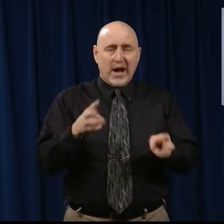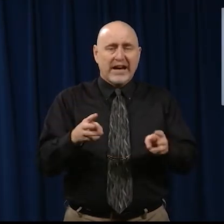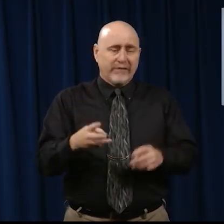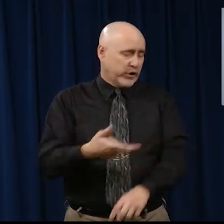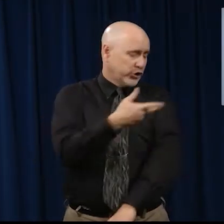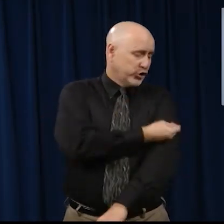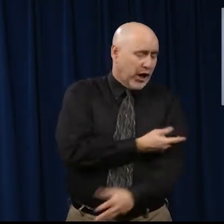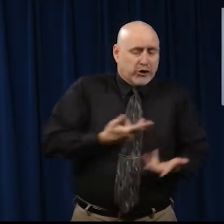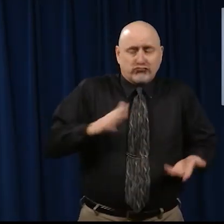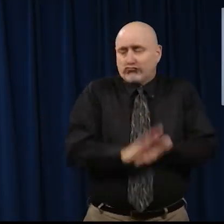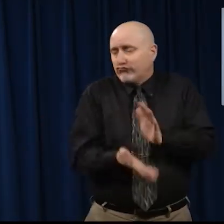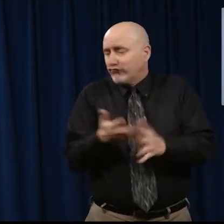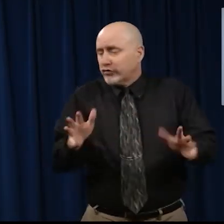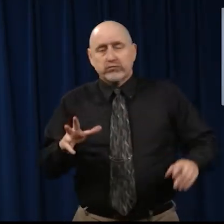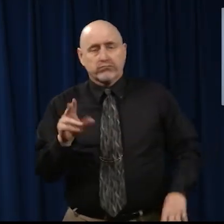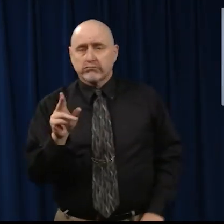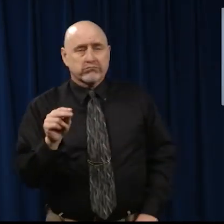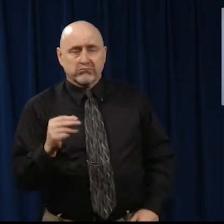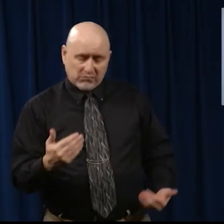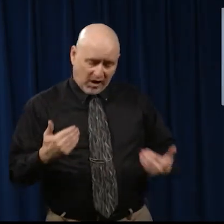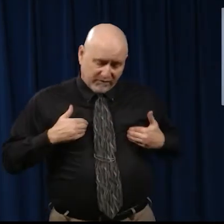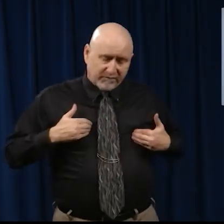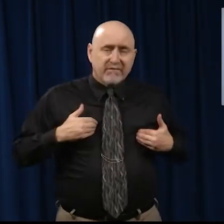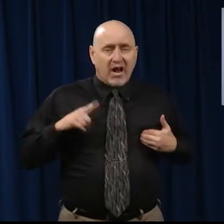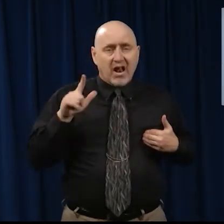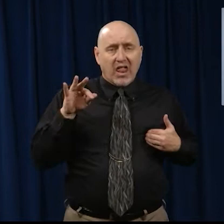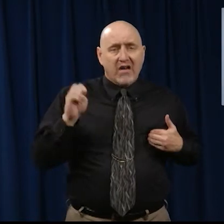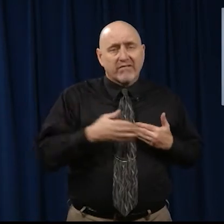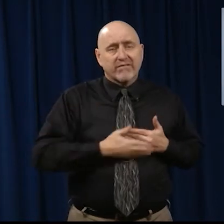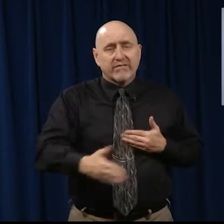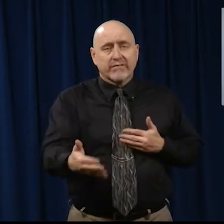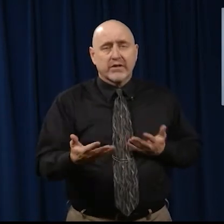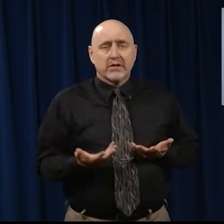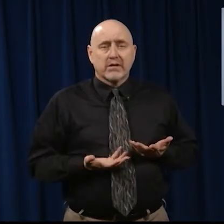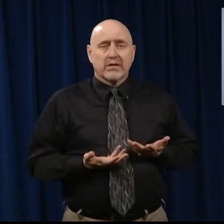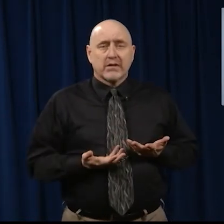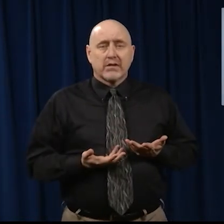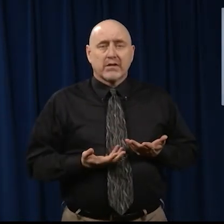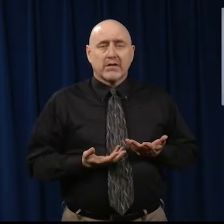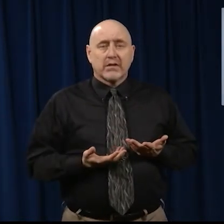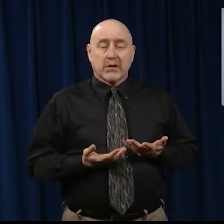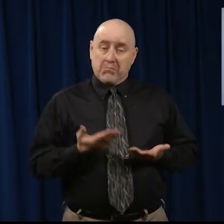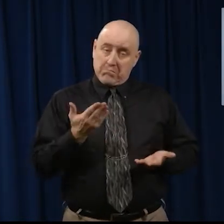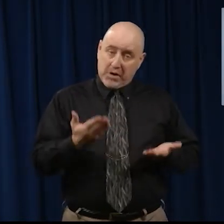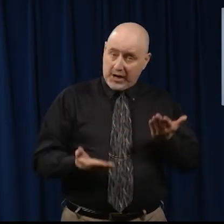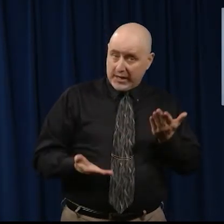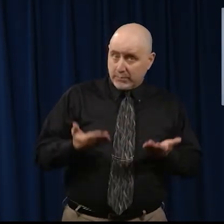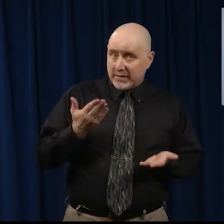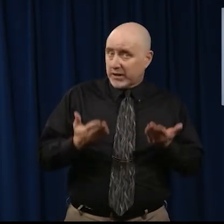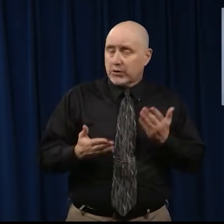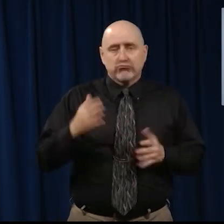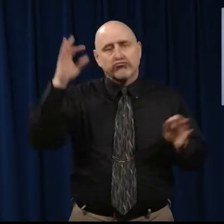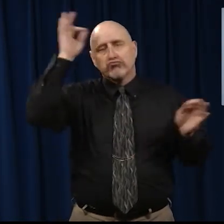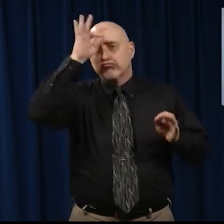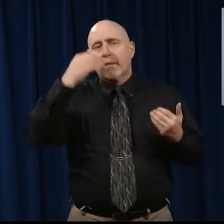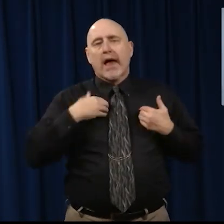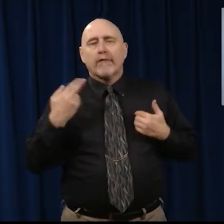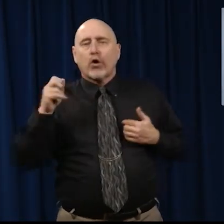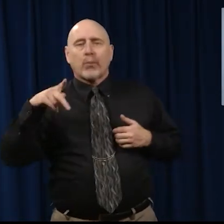no way you go get a shot for herpes. You get herpes and you keep herpes for the rest of your life. Now, it might be the case that you don't know that you